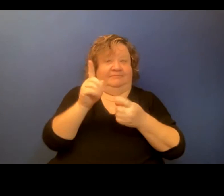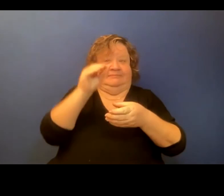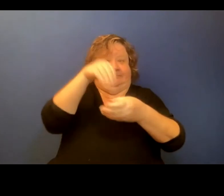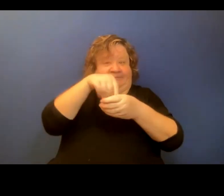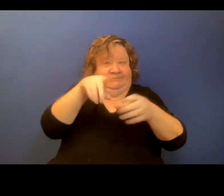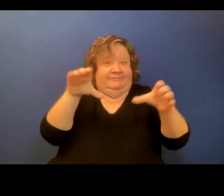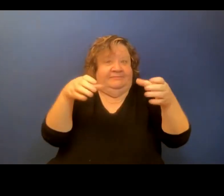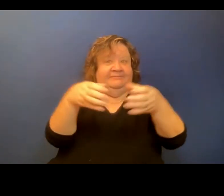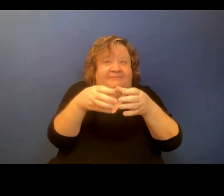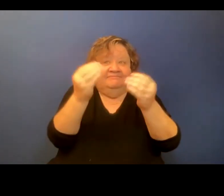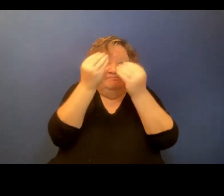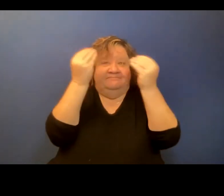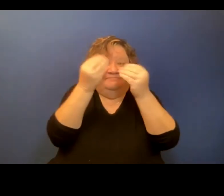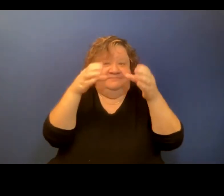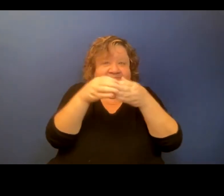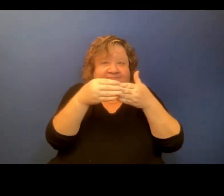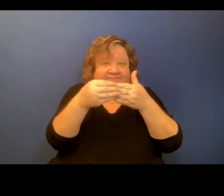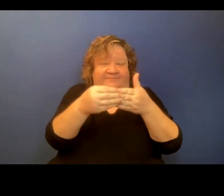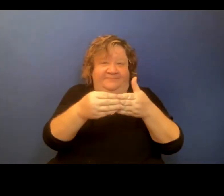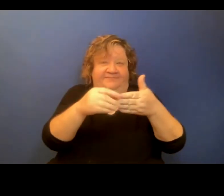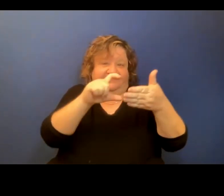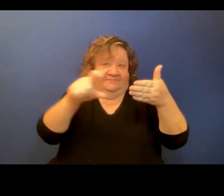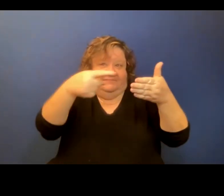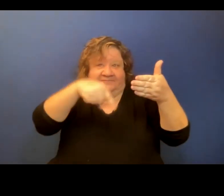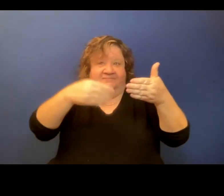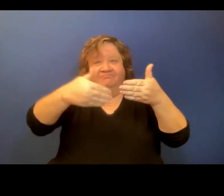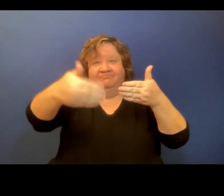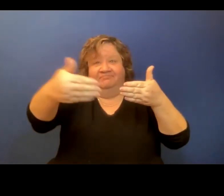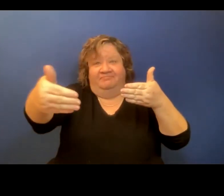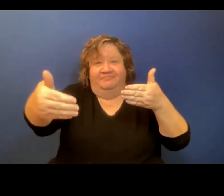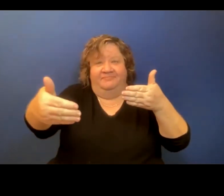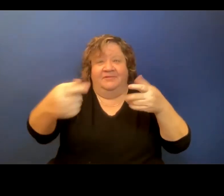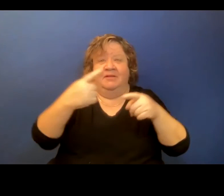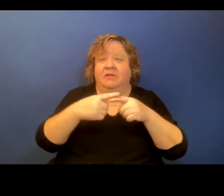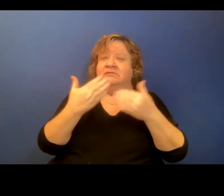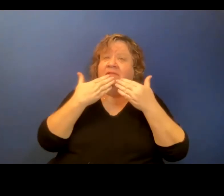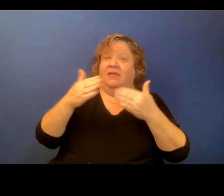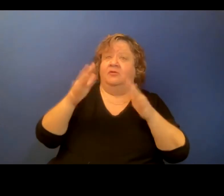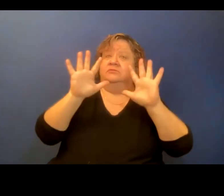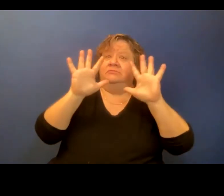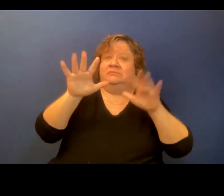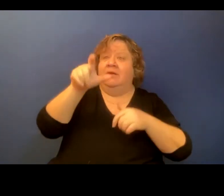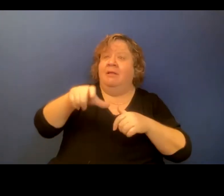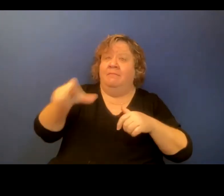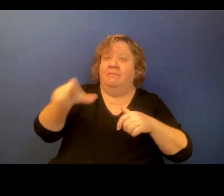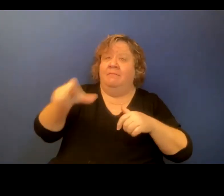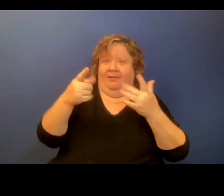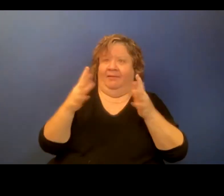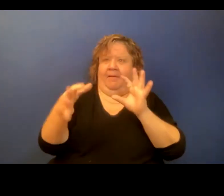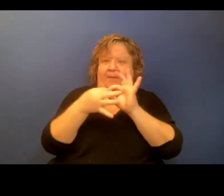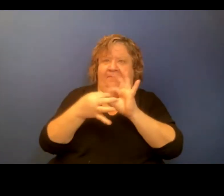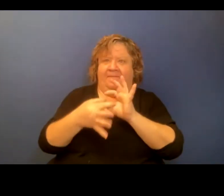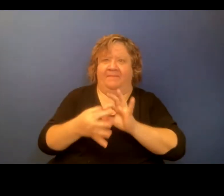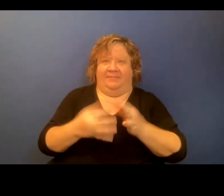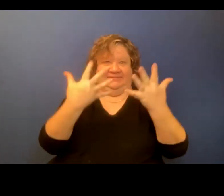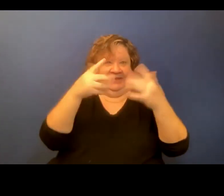And thanks to the 10 people who have already signed up. Carly?